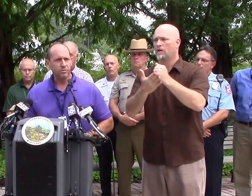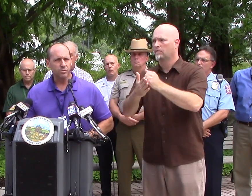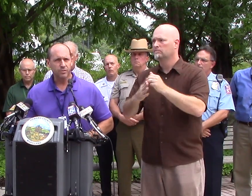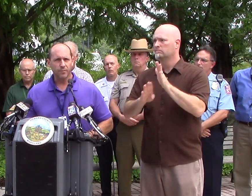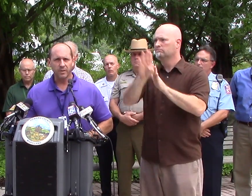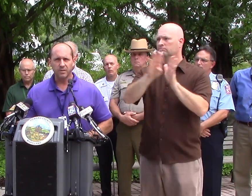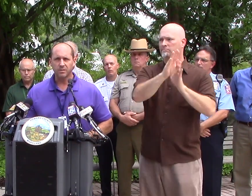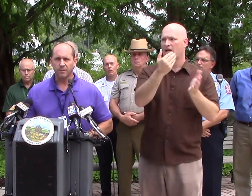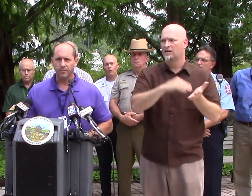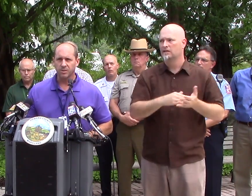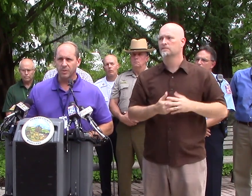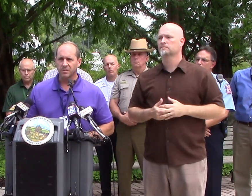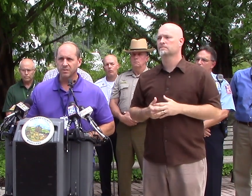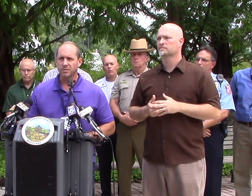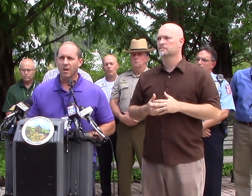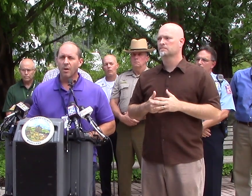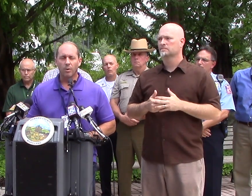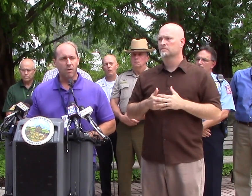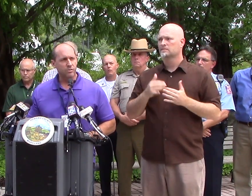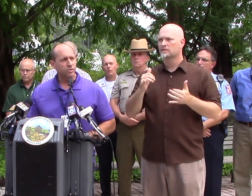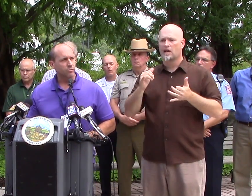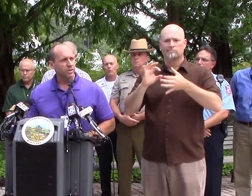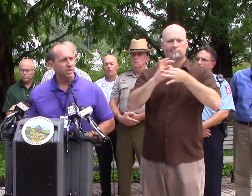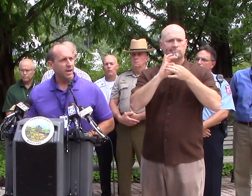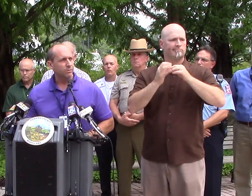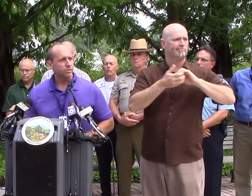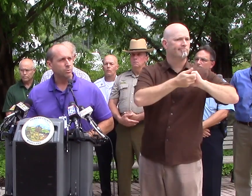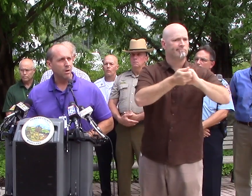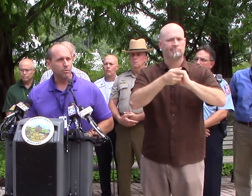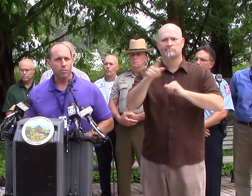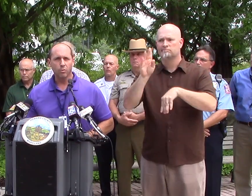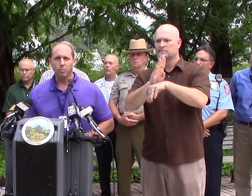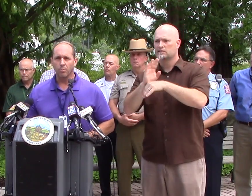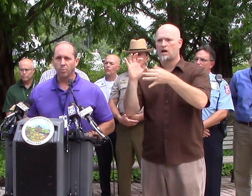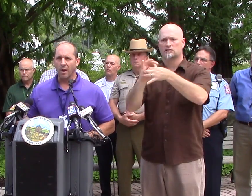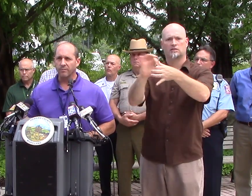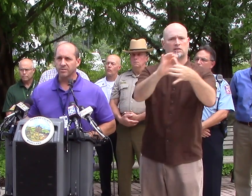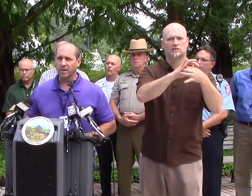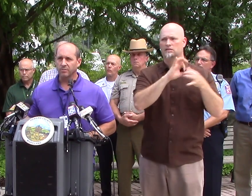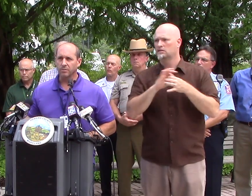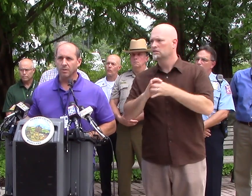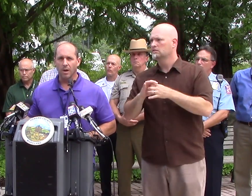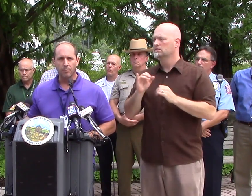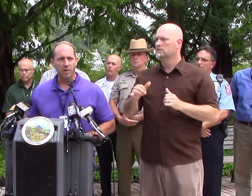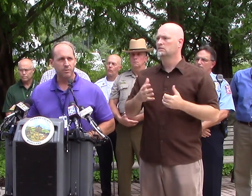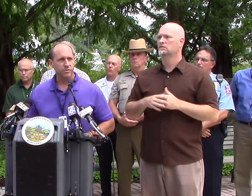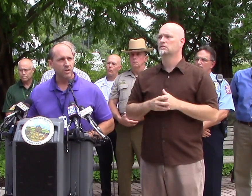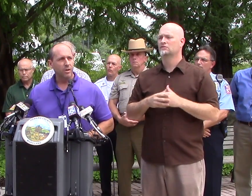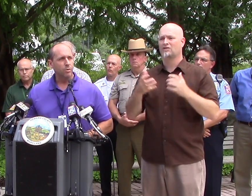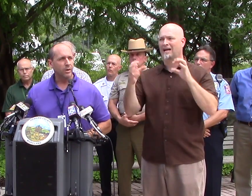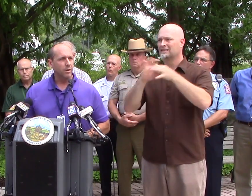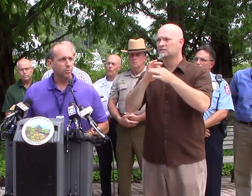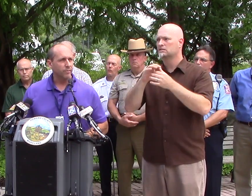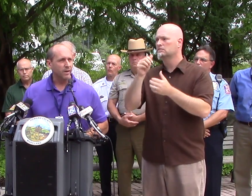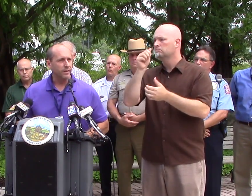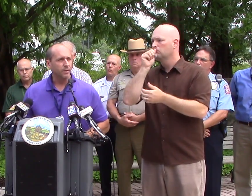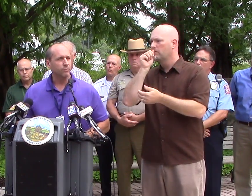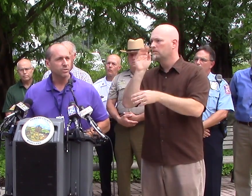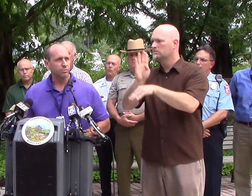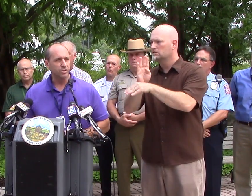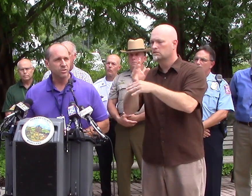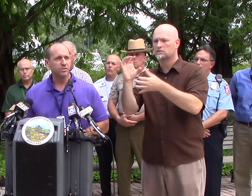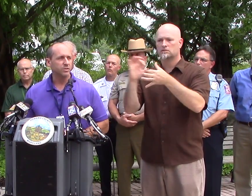coordinate resources for these businesses. We're also reaching out to our local private sector partners who can help